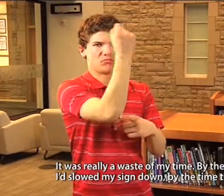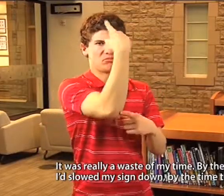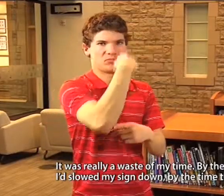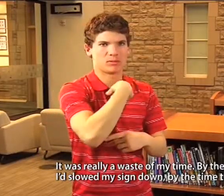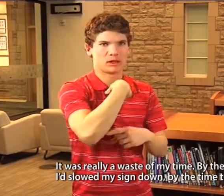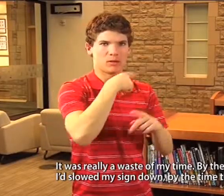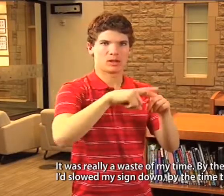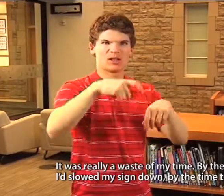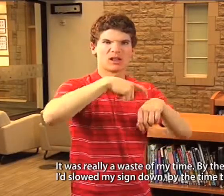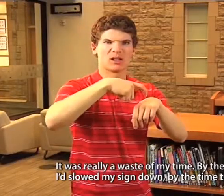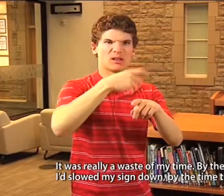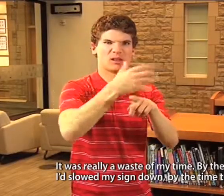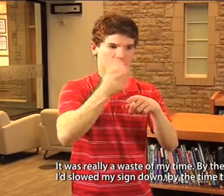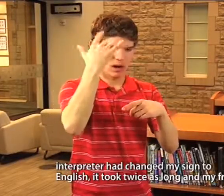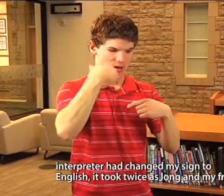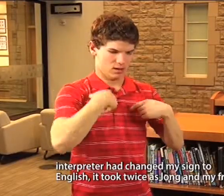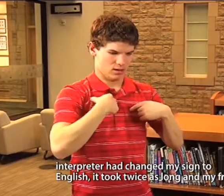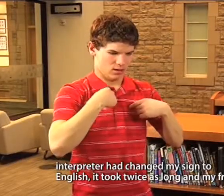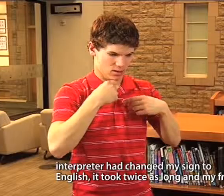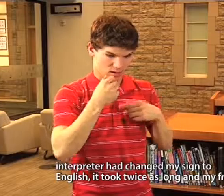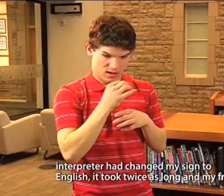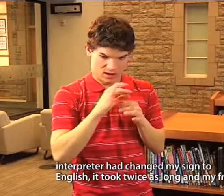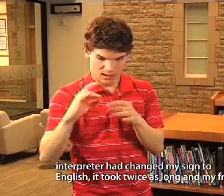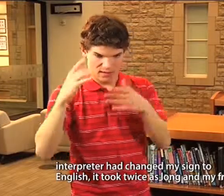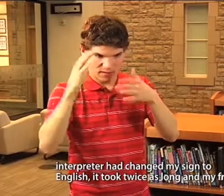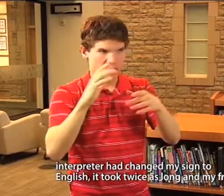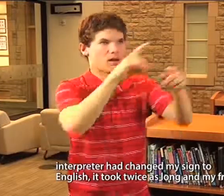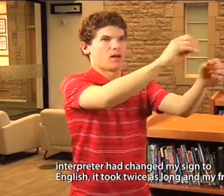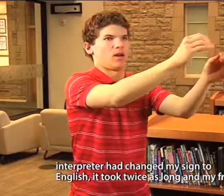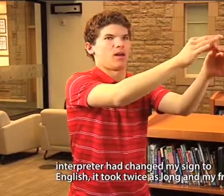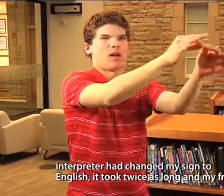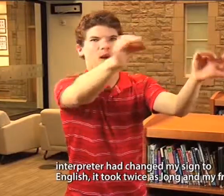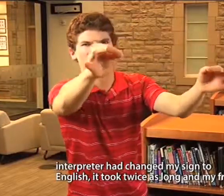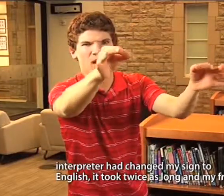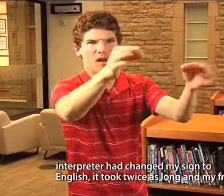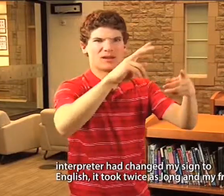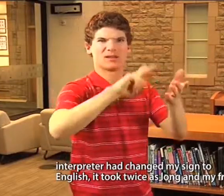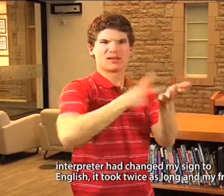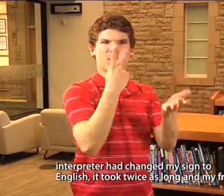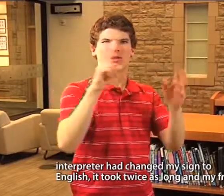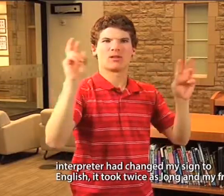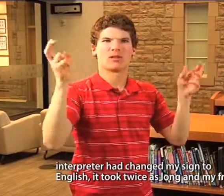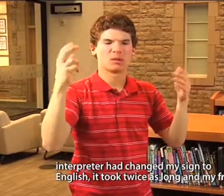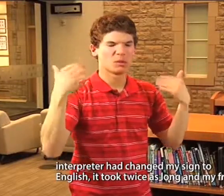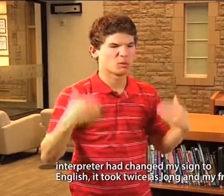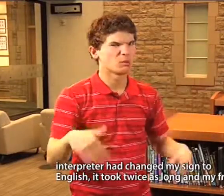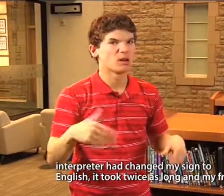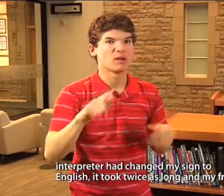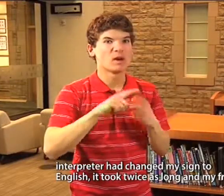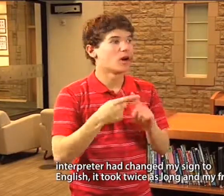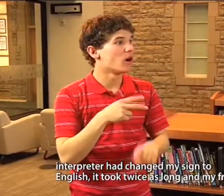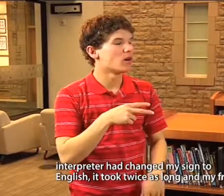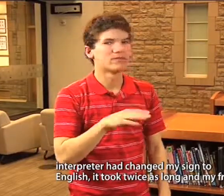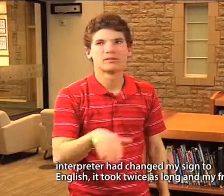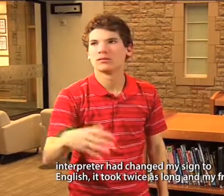down, by the time the interpreter had changed my sign to English, it took twice as